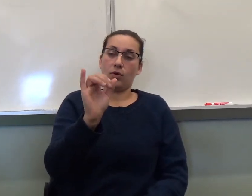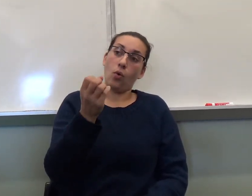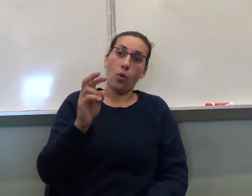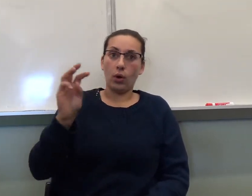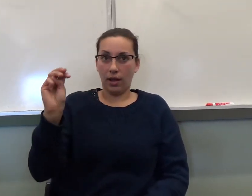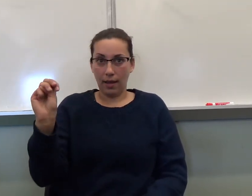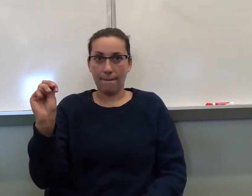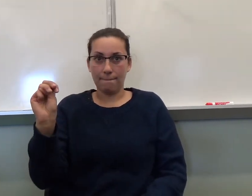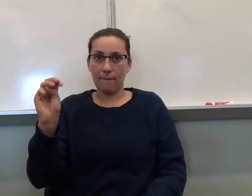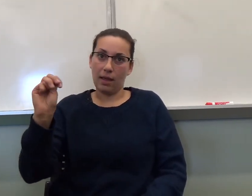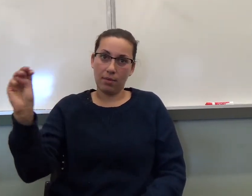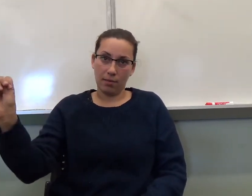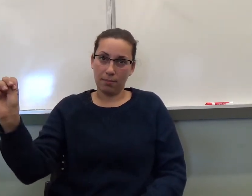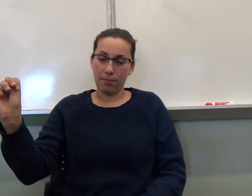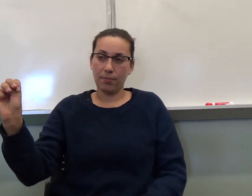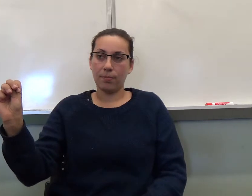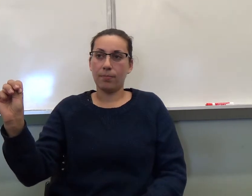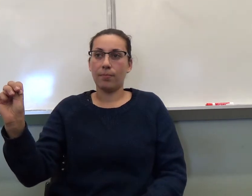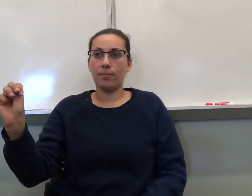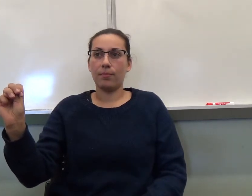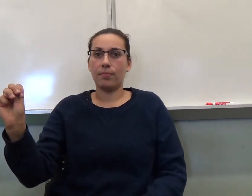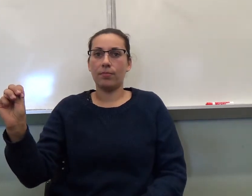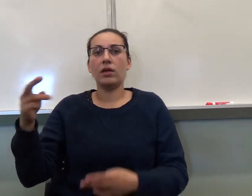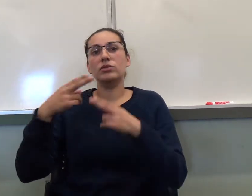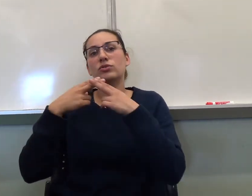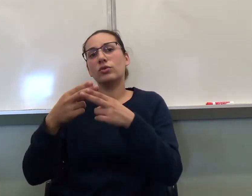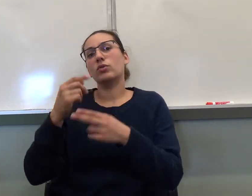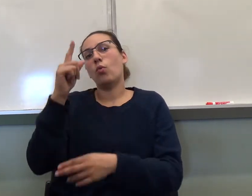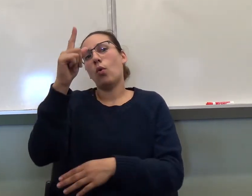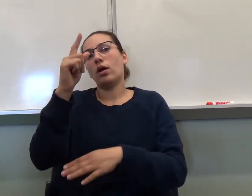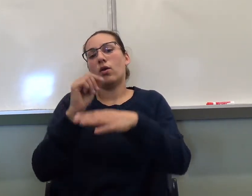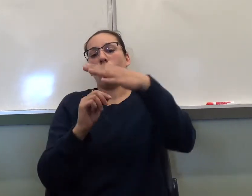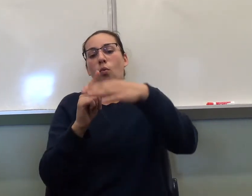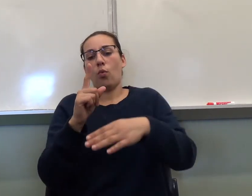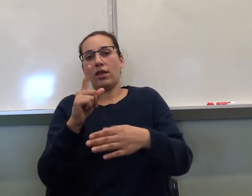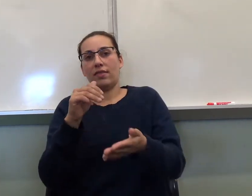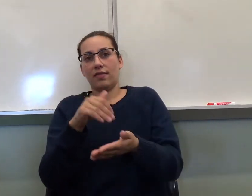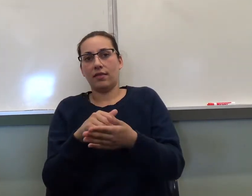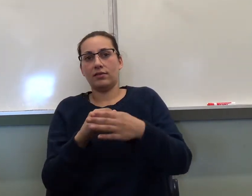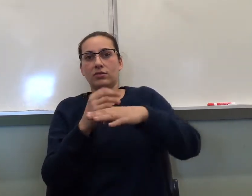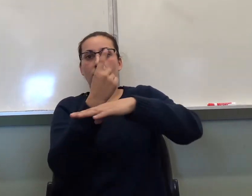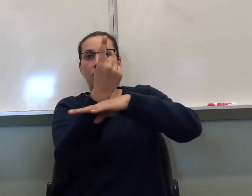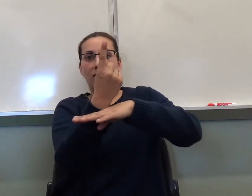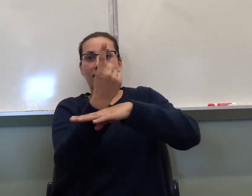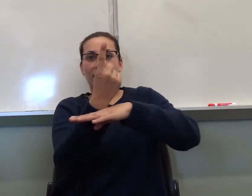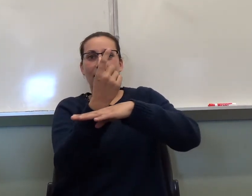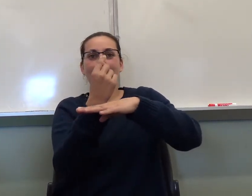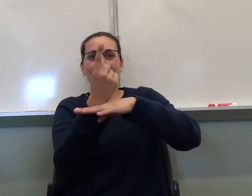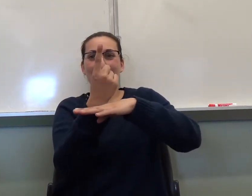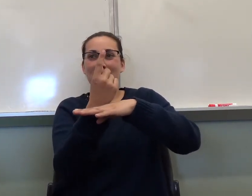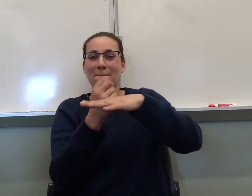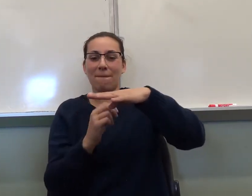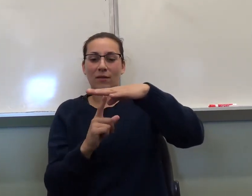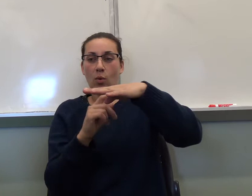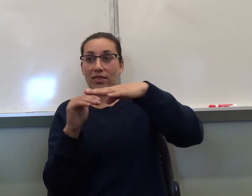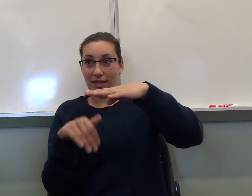mm, it denotes 1,000th of a meter. Centi denotes 100th of a